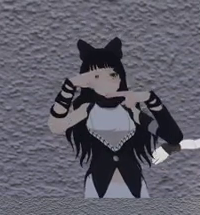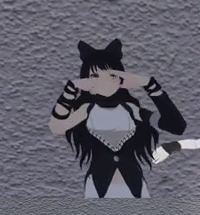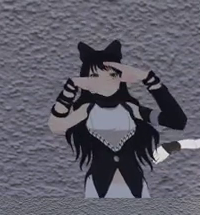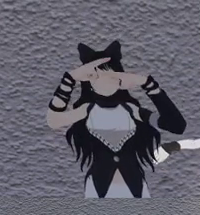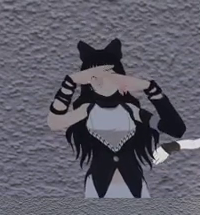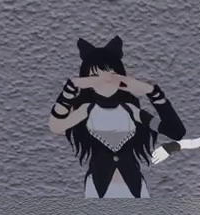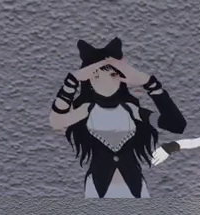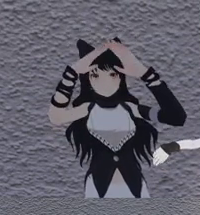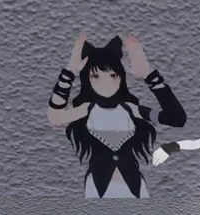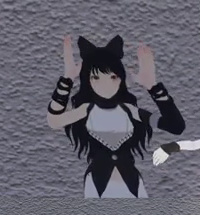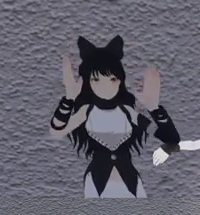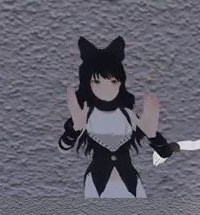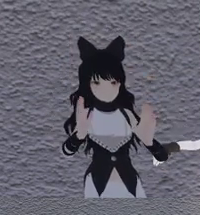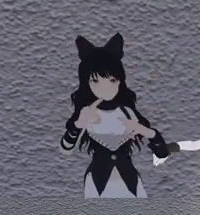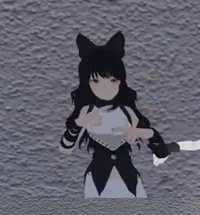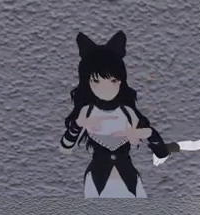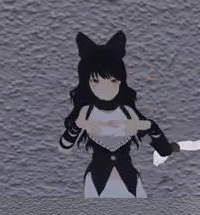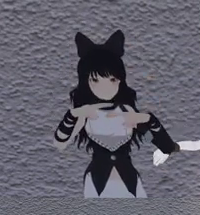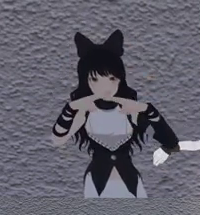it. Build.